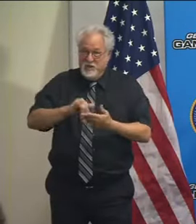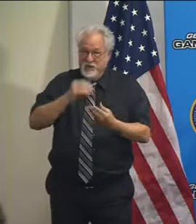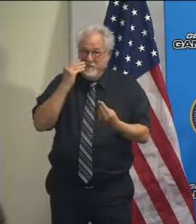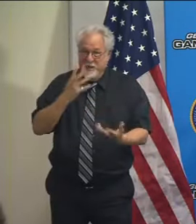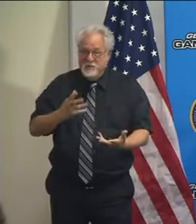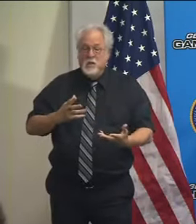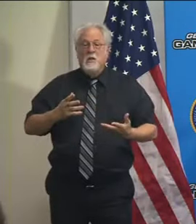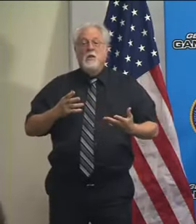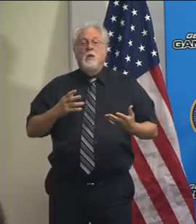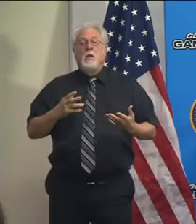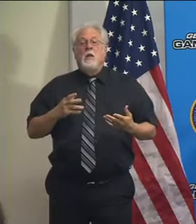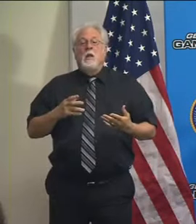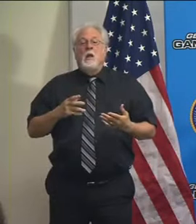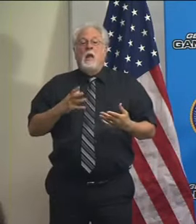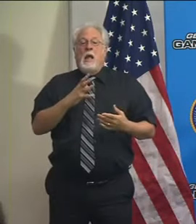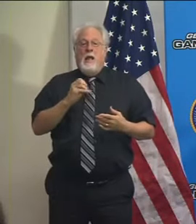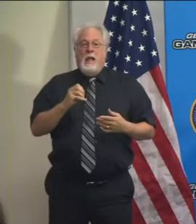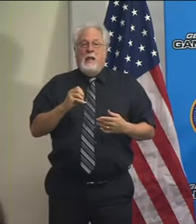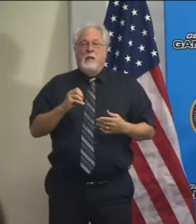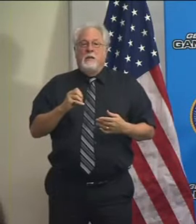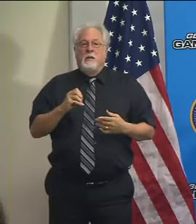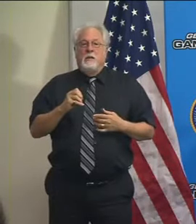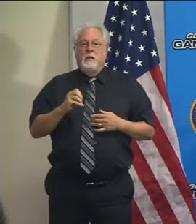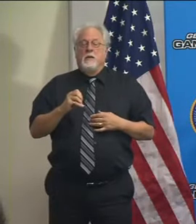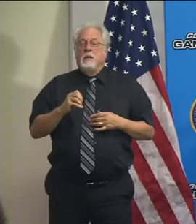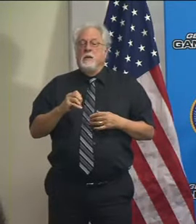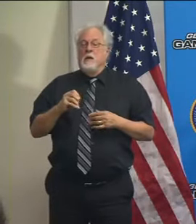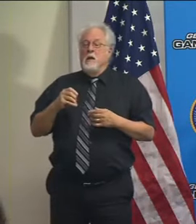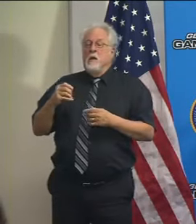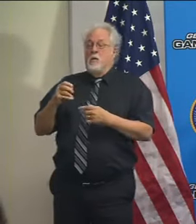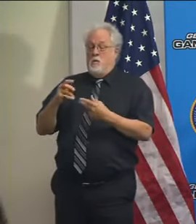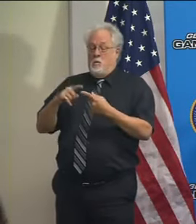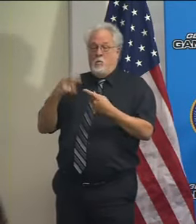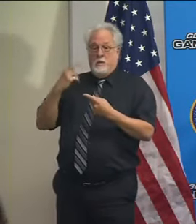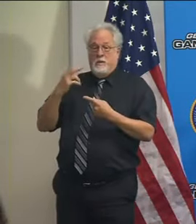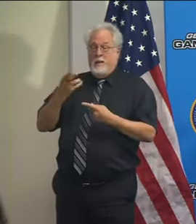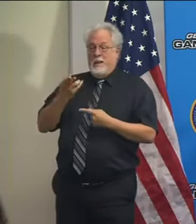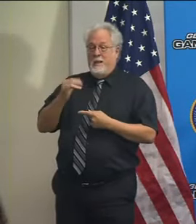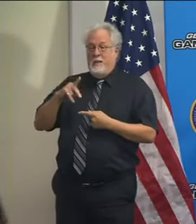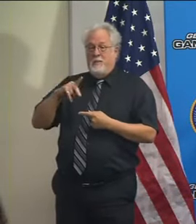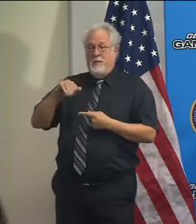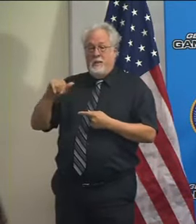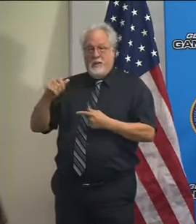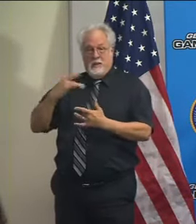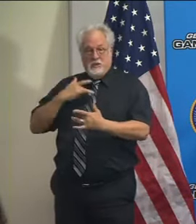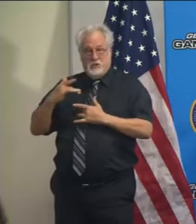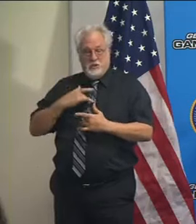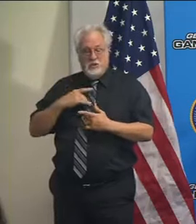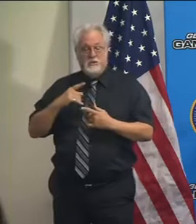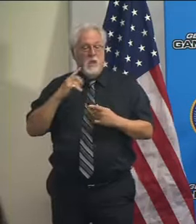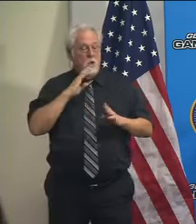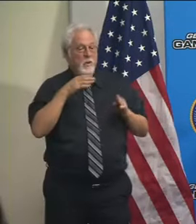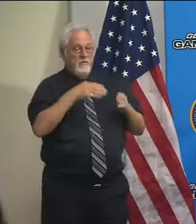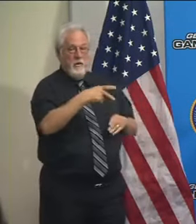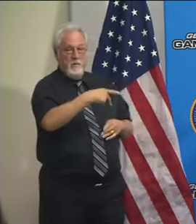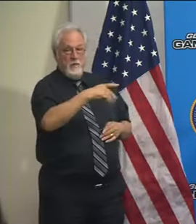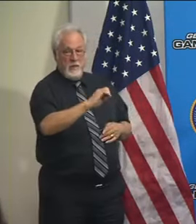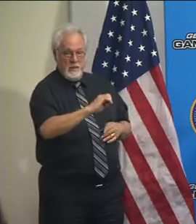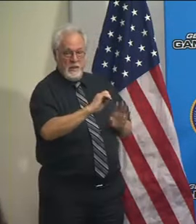it's driven partly because of the HIPAA concerns, partly because of the fact that we've addressed the PPE